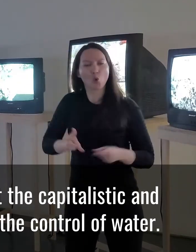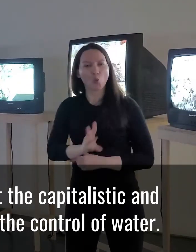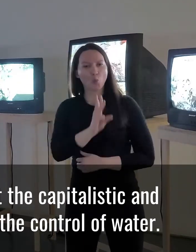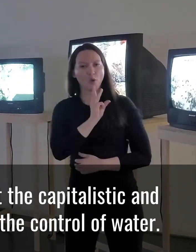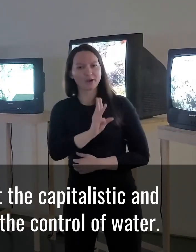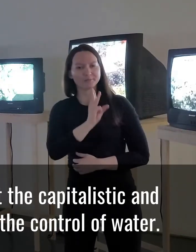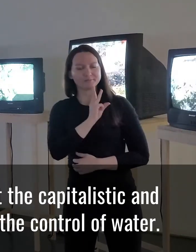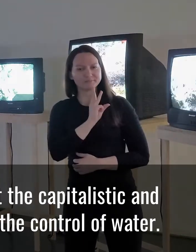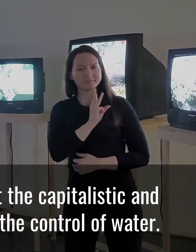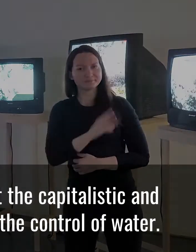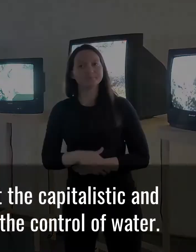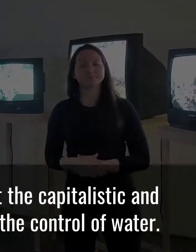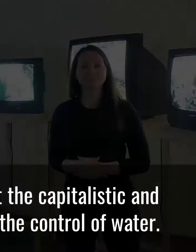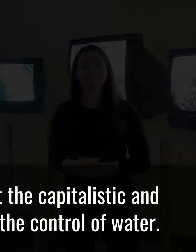of water.